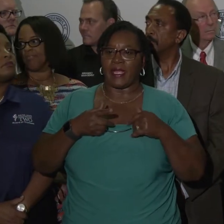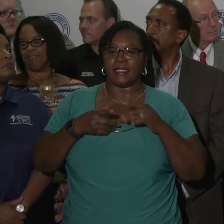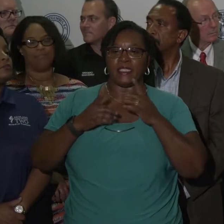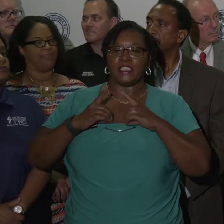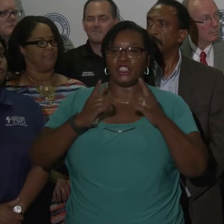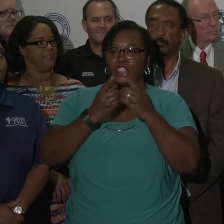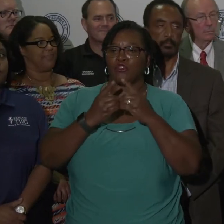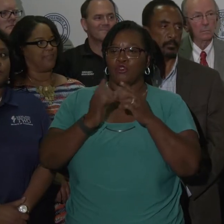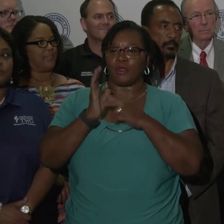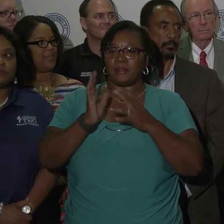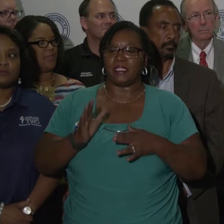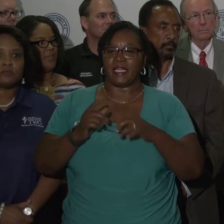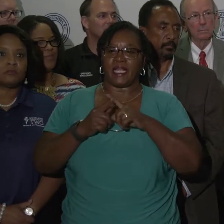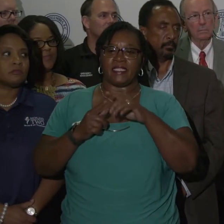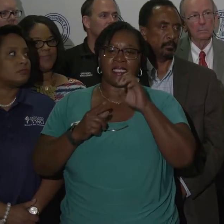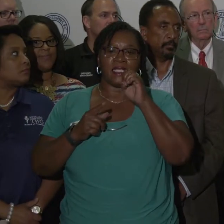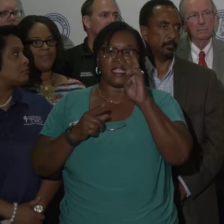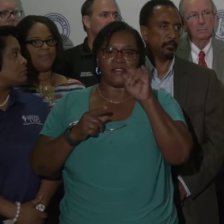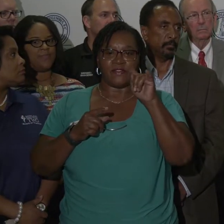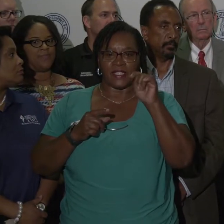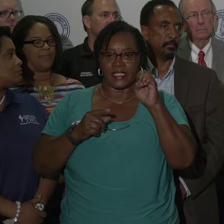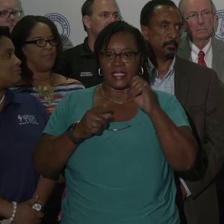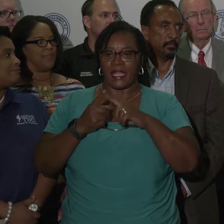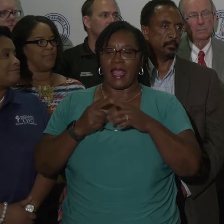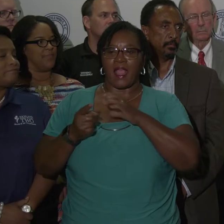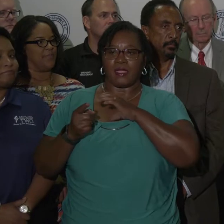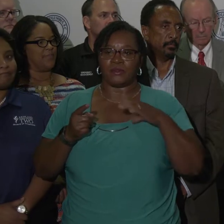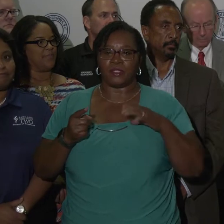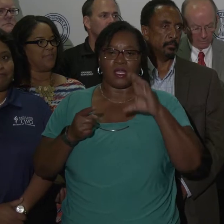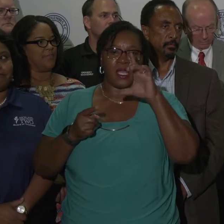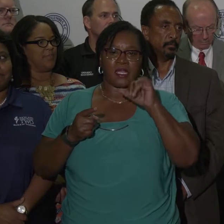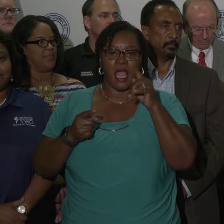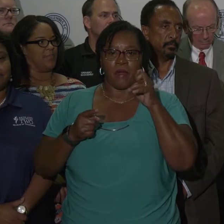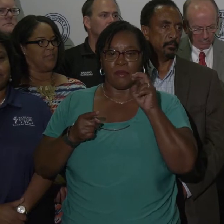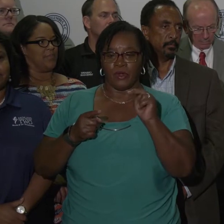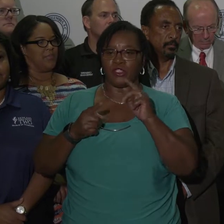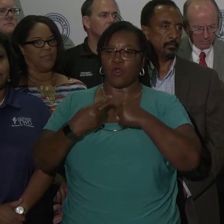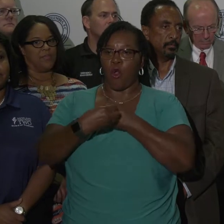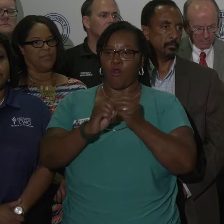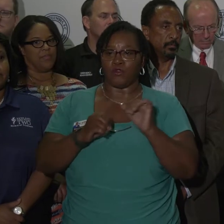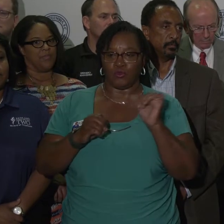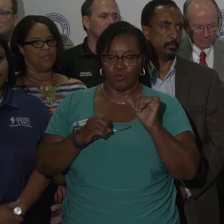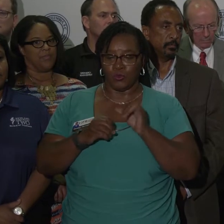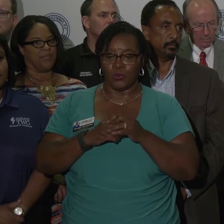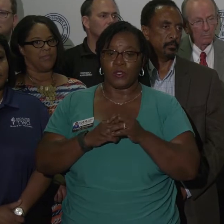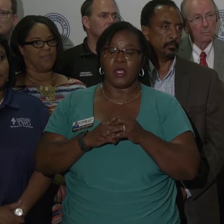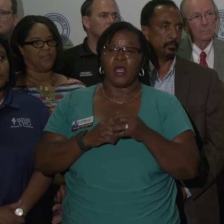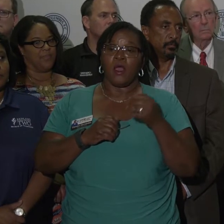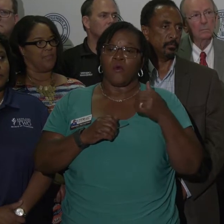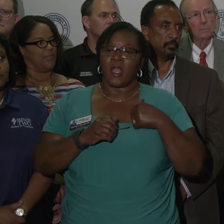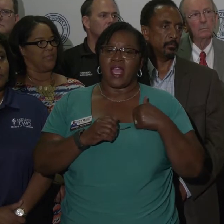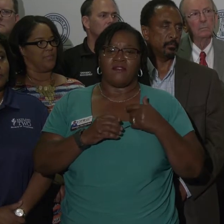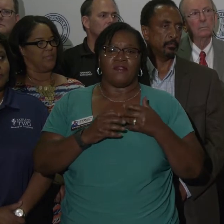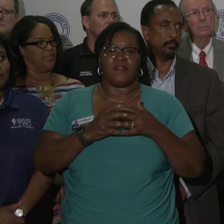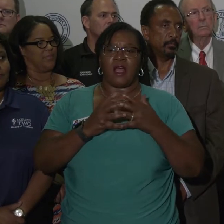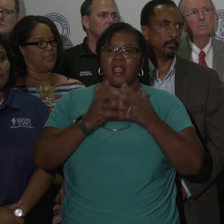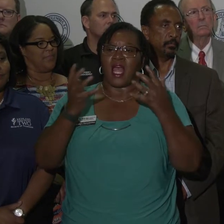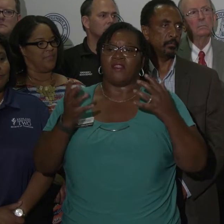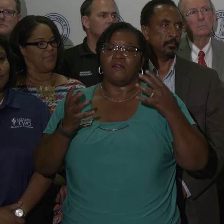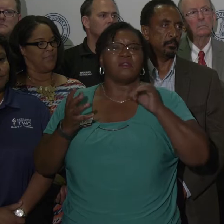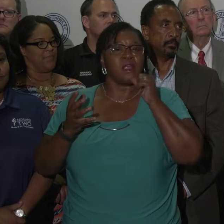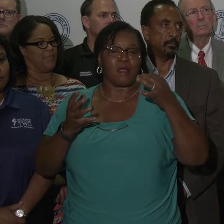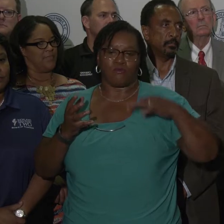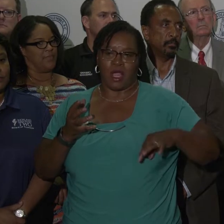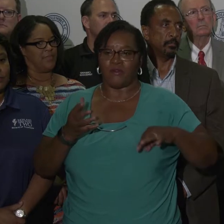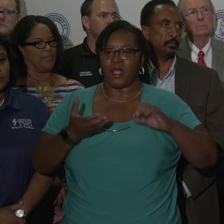here. Yvette, have Dalton Tresvant from Congressman Clyburn's office here. We have incredible nonprofit partners